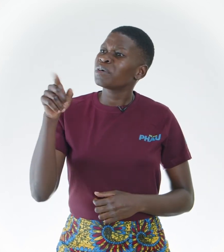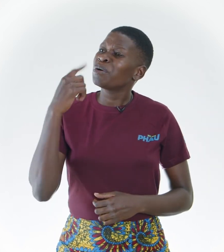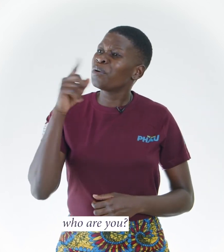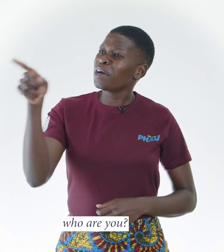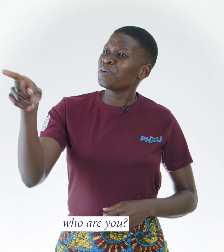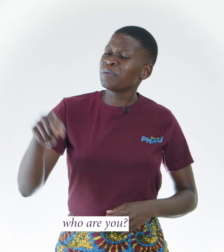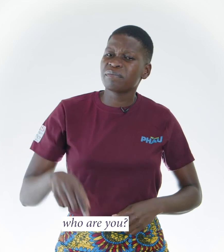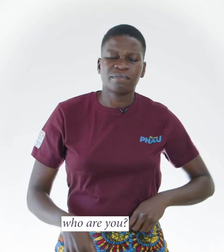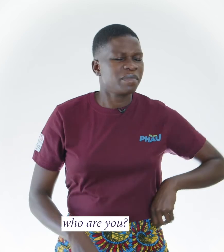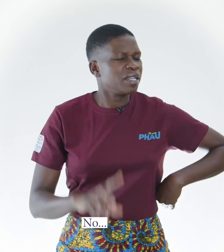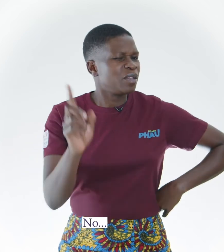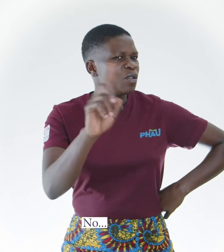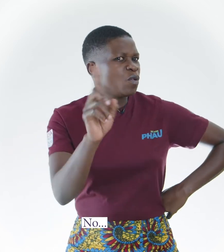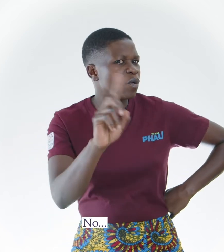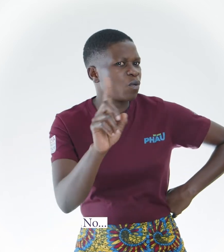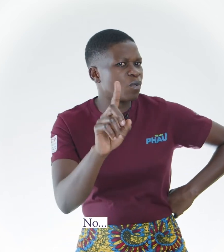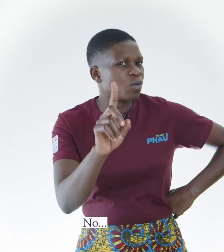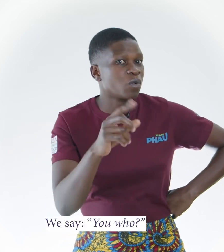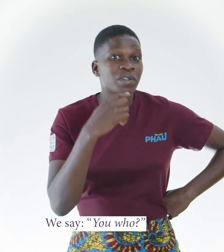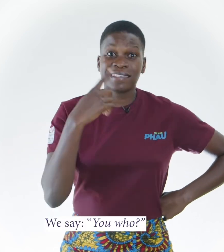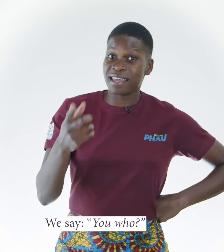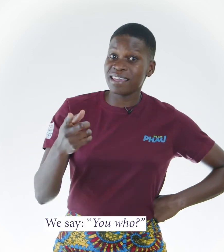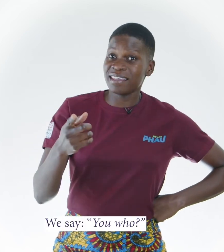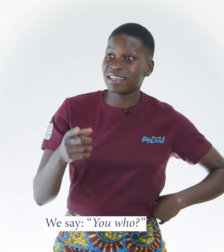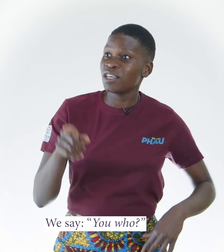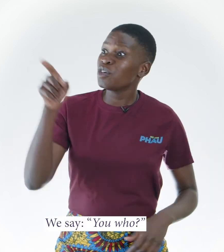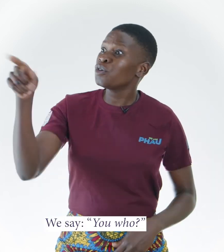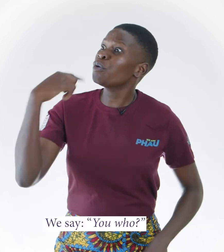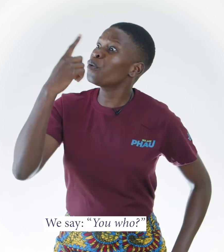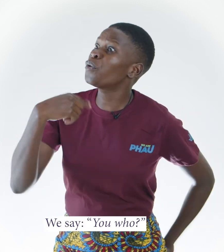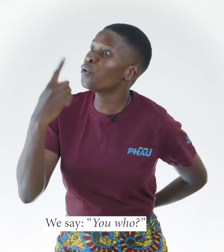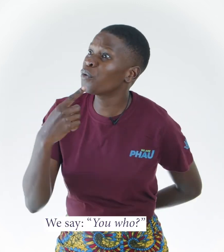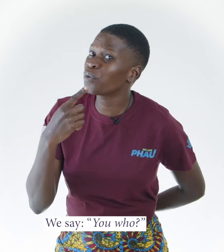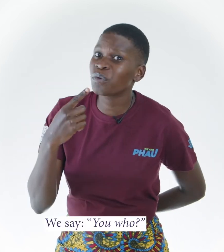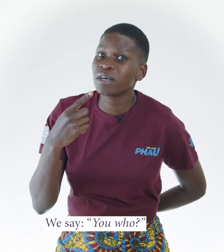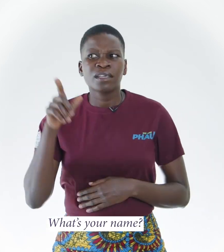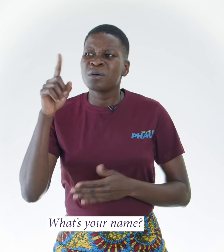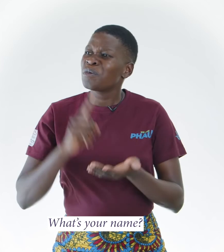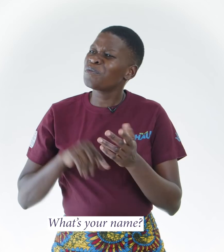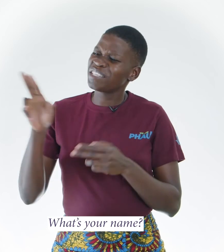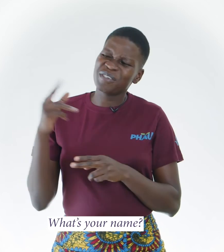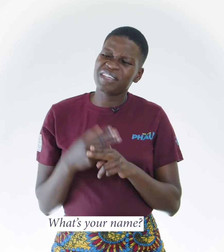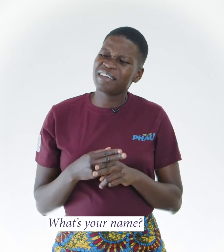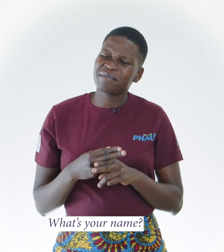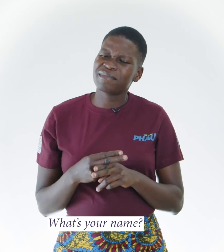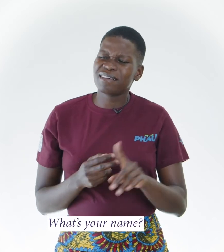Who are you? No. We say you who. What's your name?